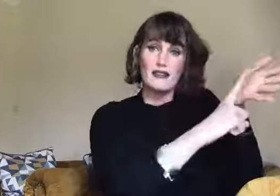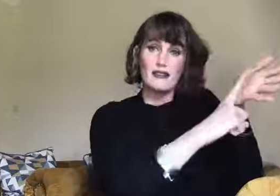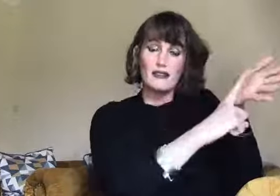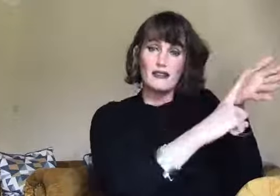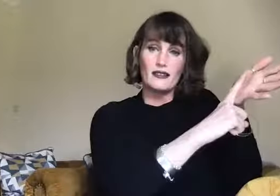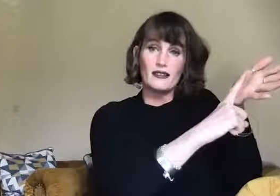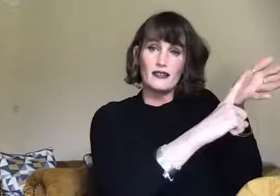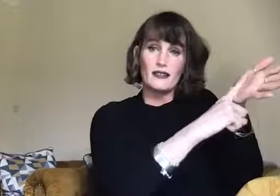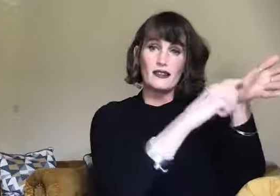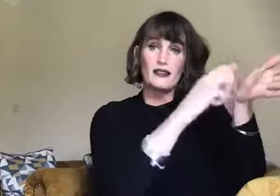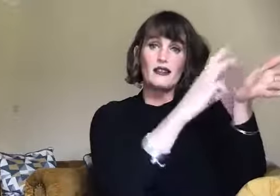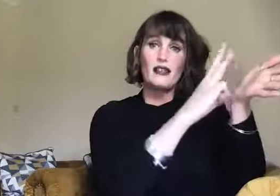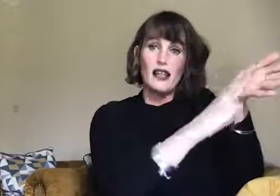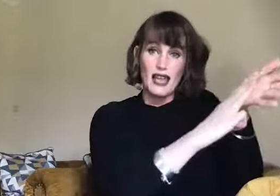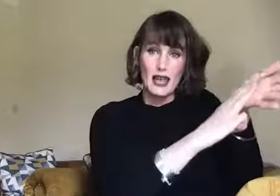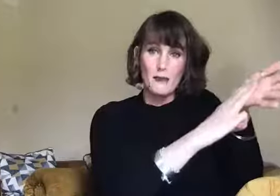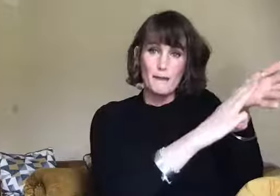L, M,